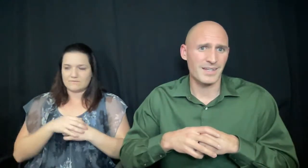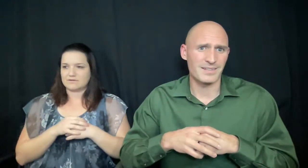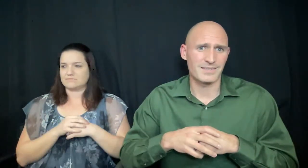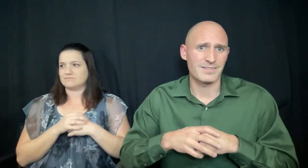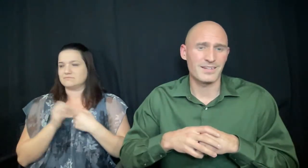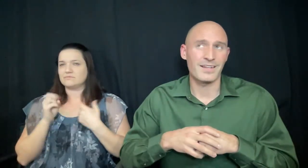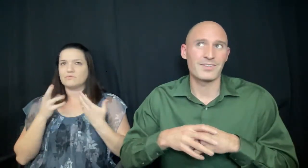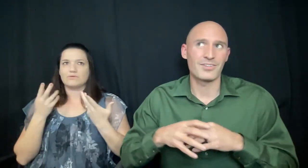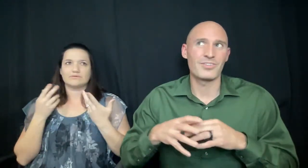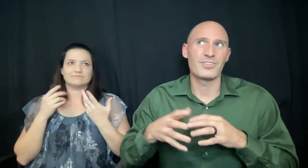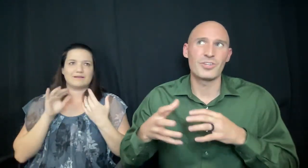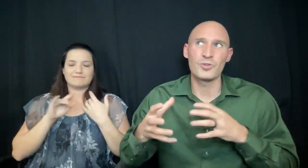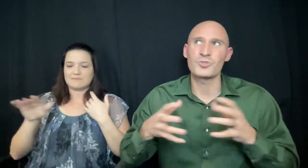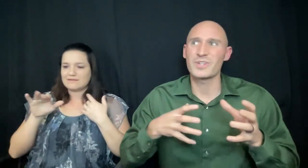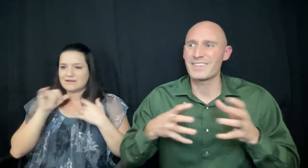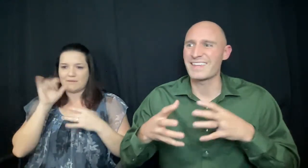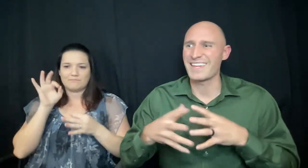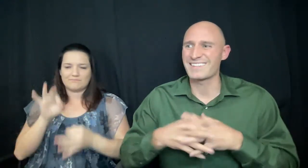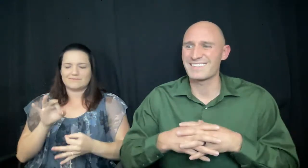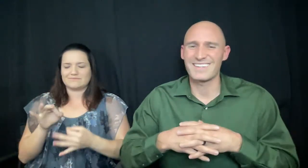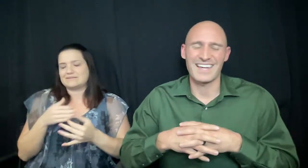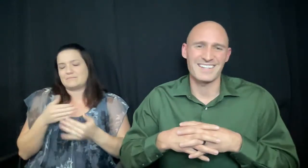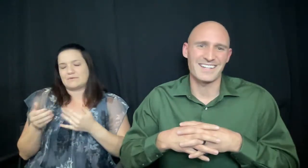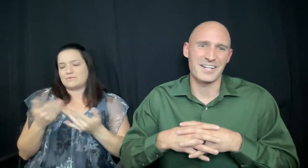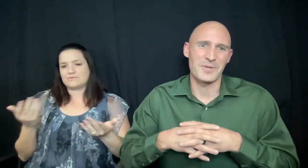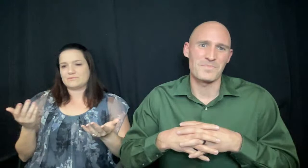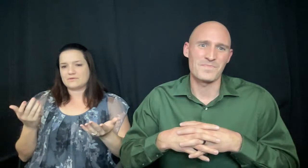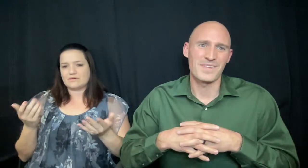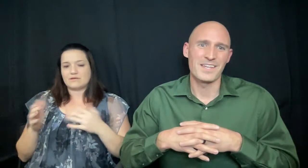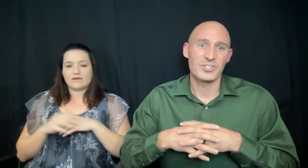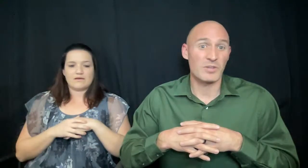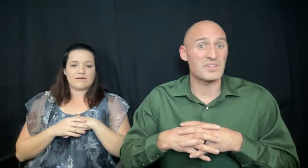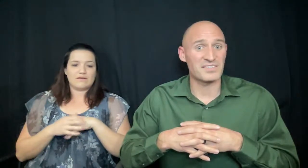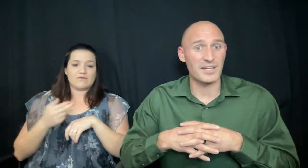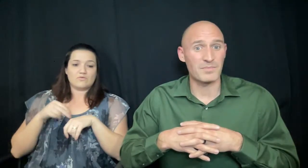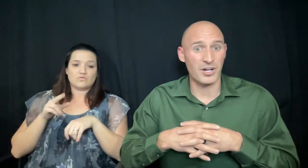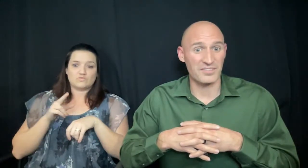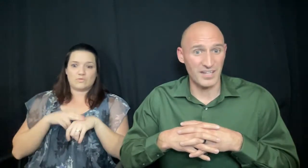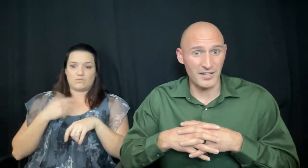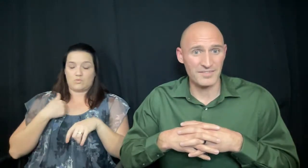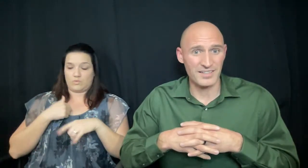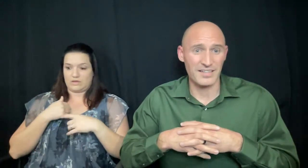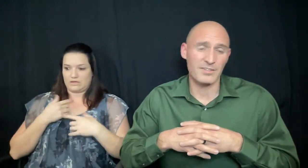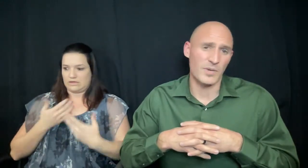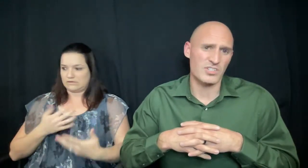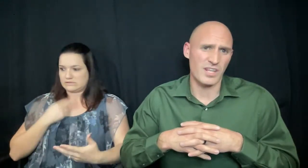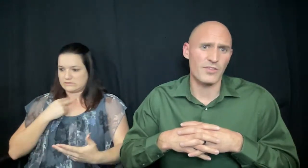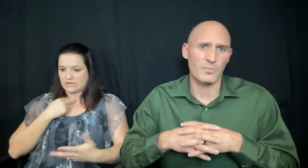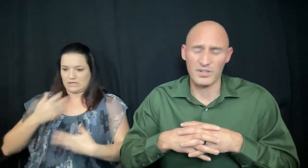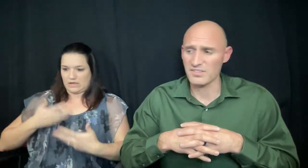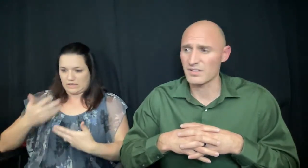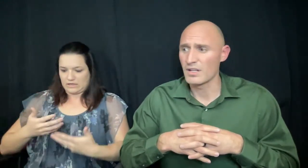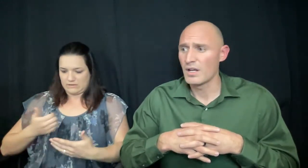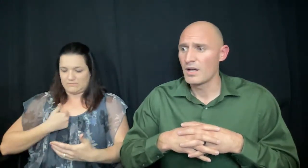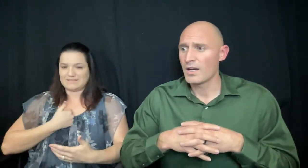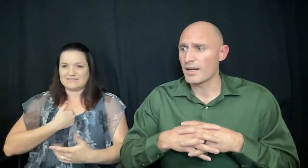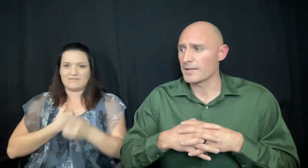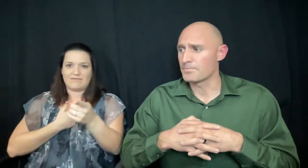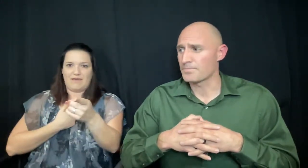And usually that trips us up ourselves and not so much the other person. And